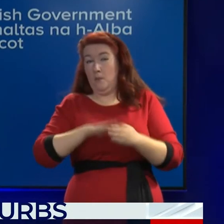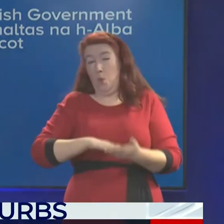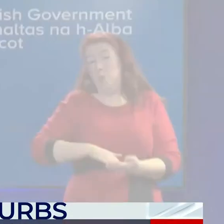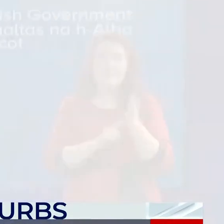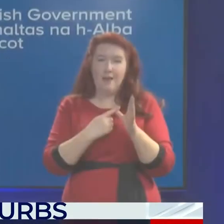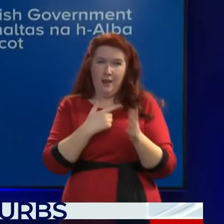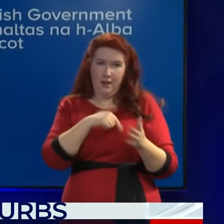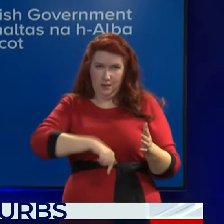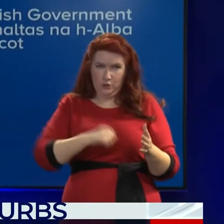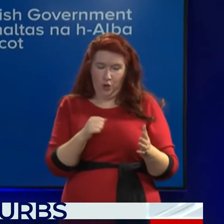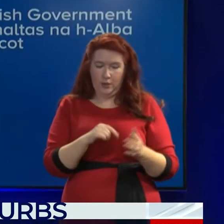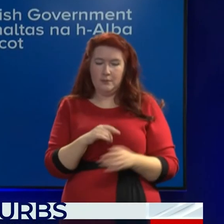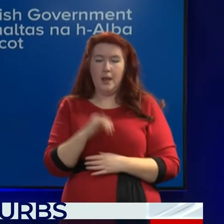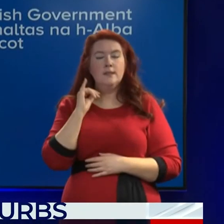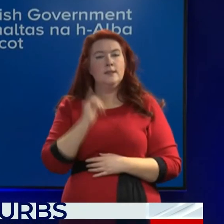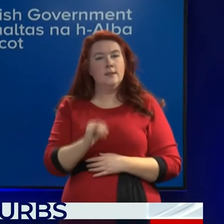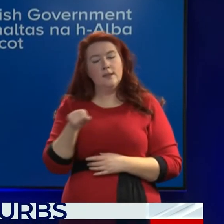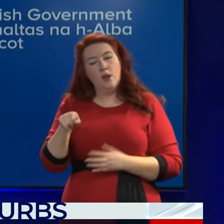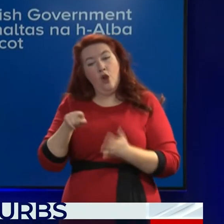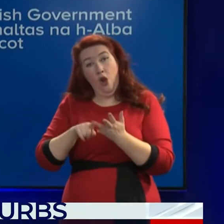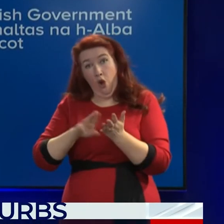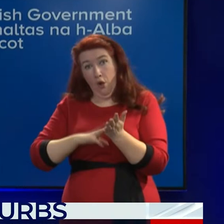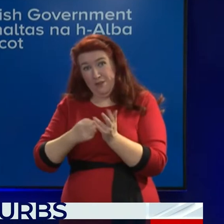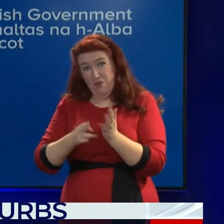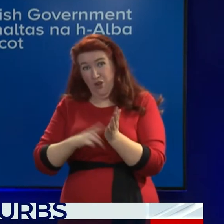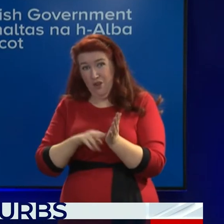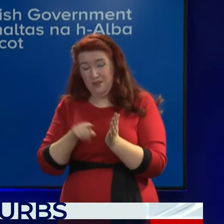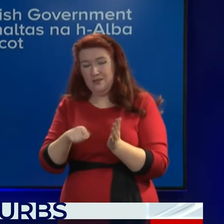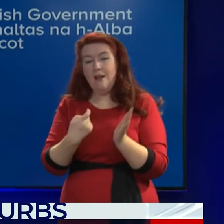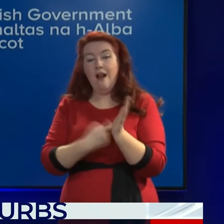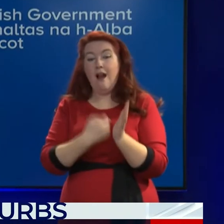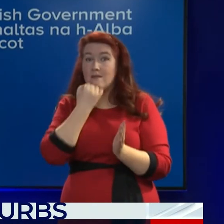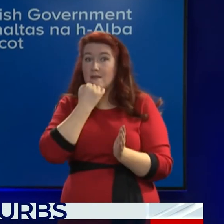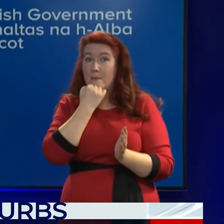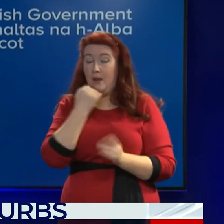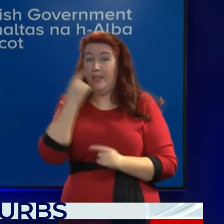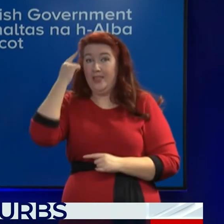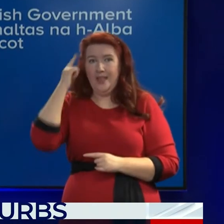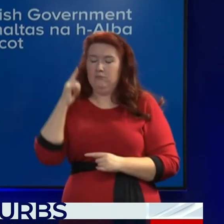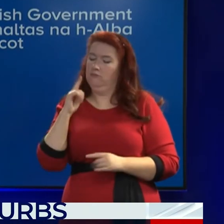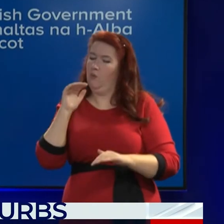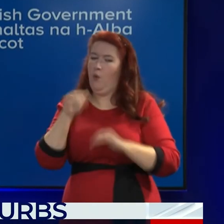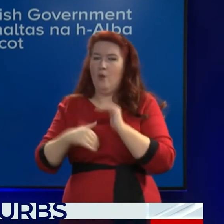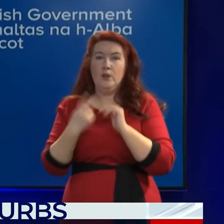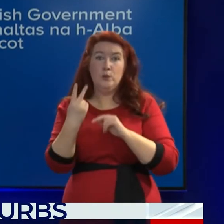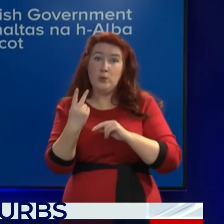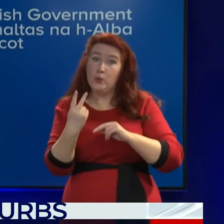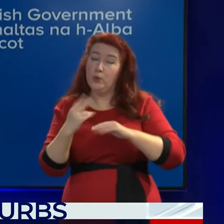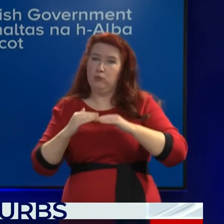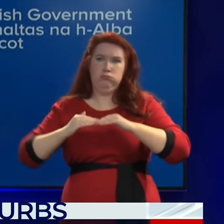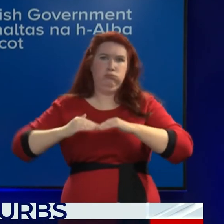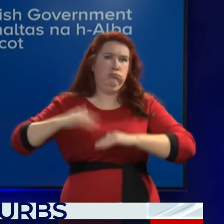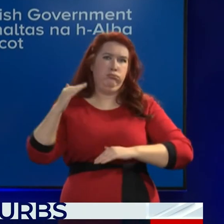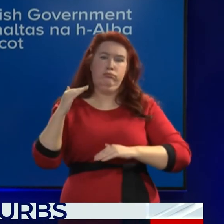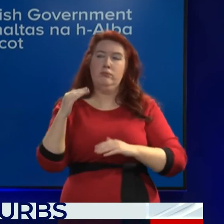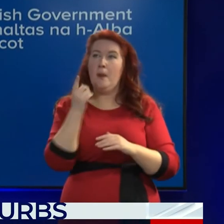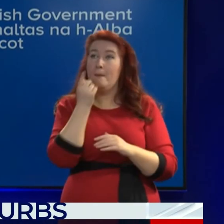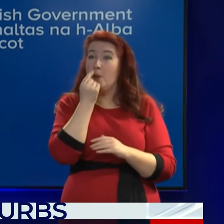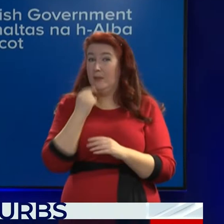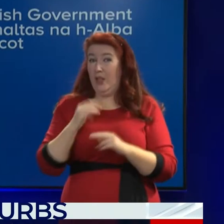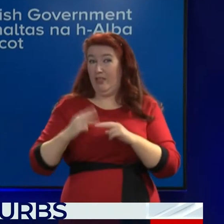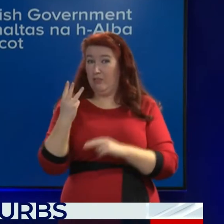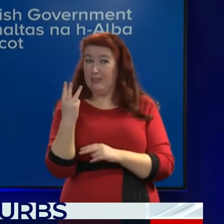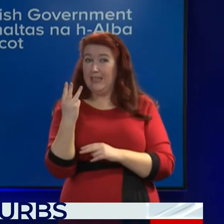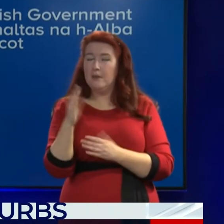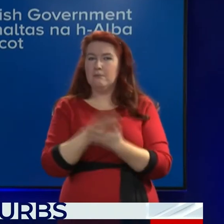of infections. The R number associated with Omicron is likely, we think, to be well over 2 and possibly closer to